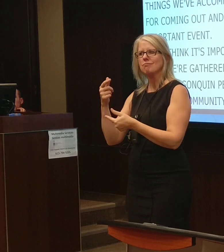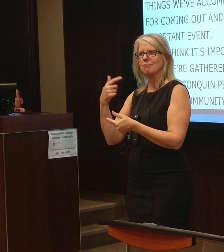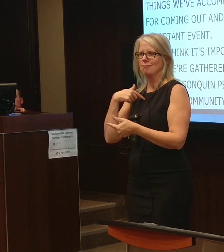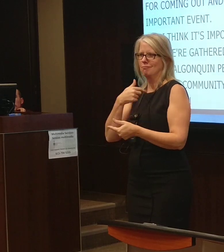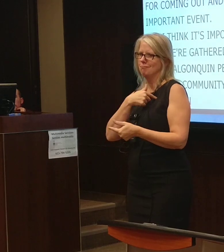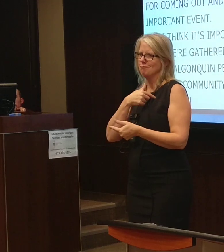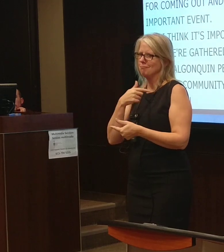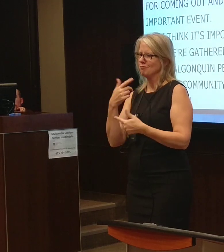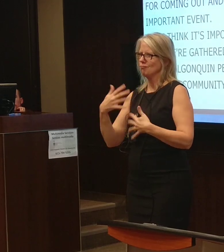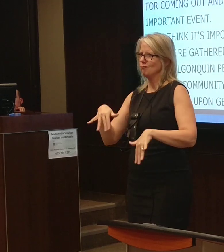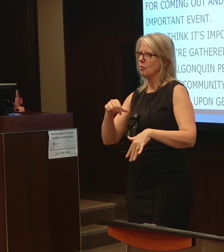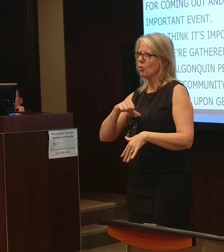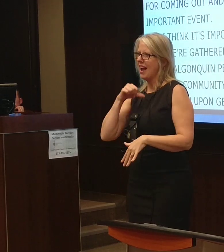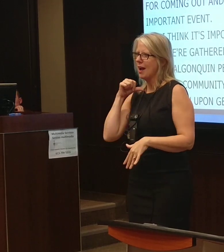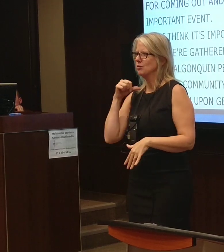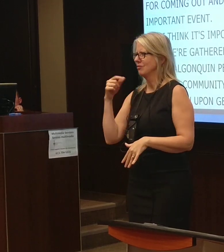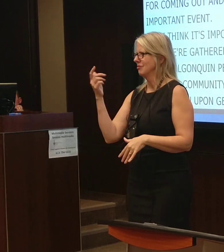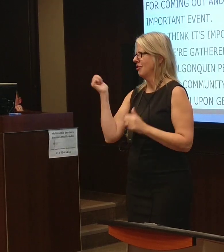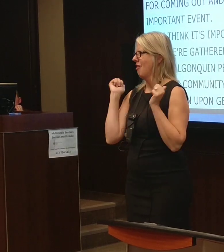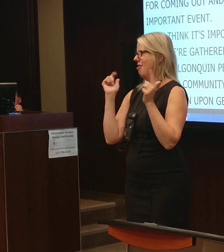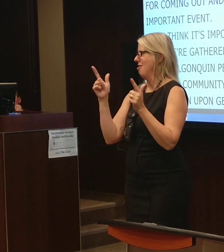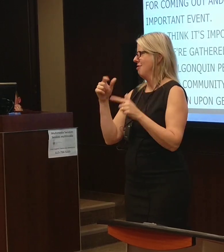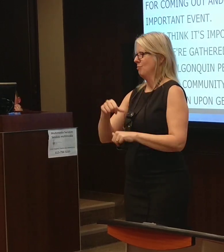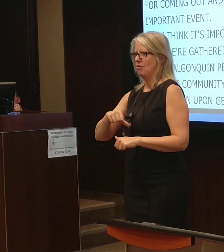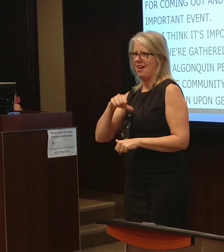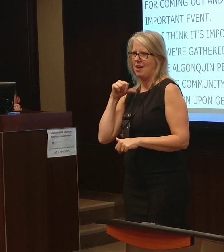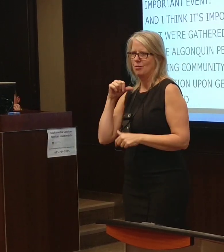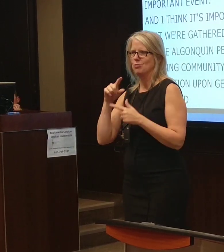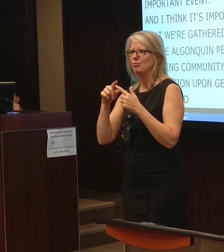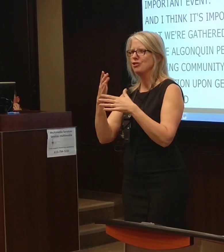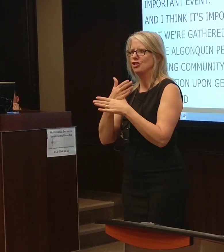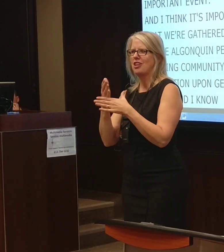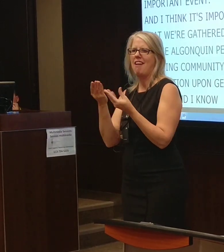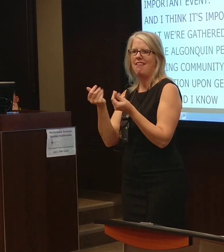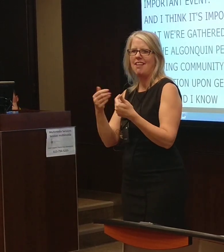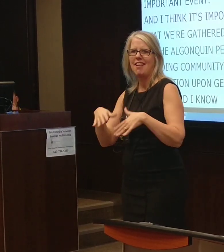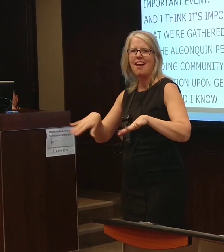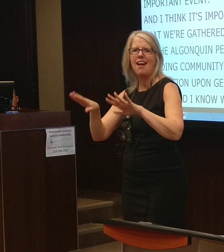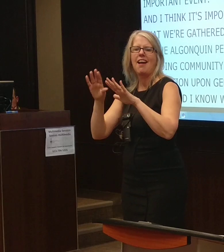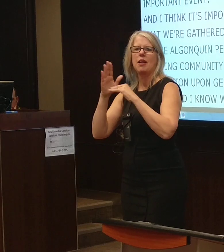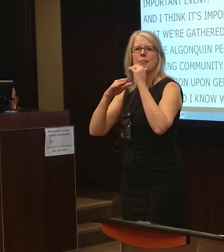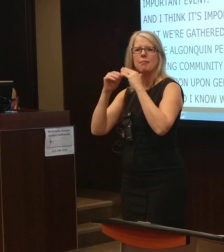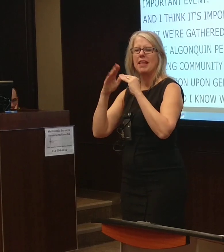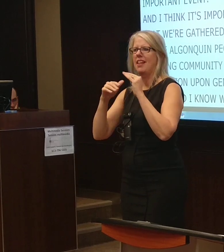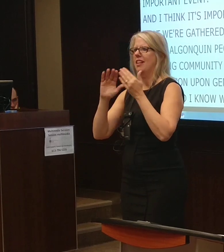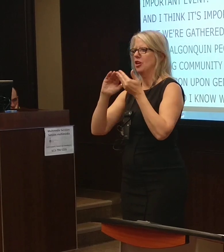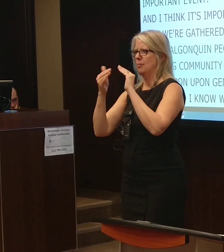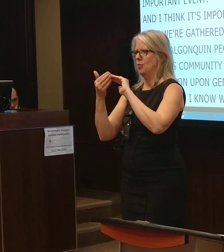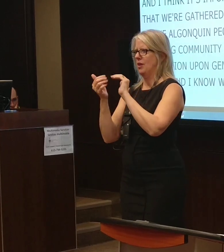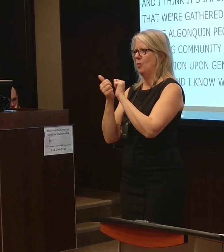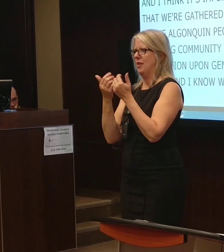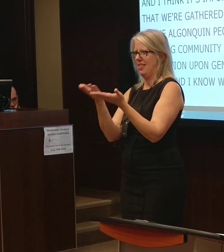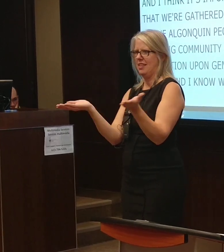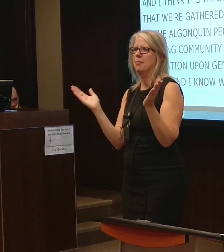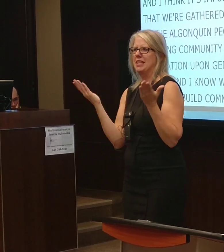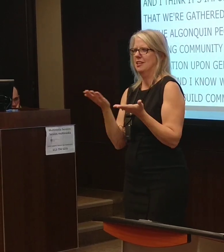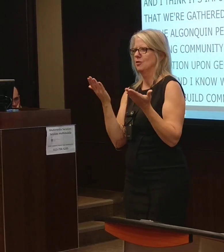I am proud, and I know we all are proud, to share the land and build community with them here